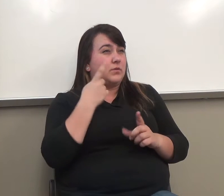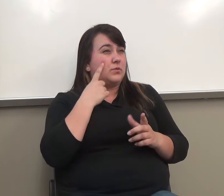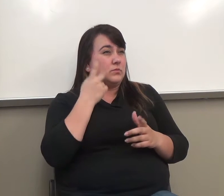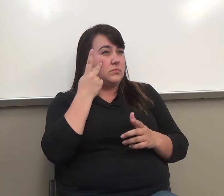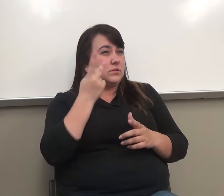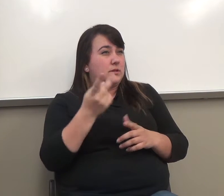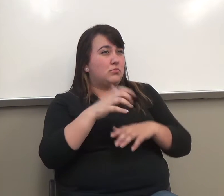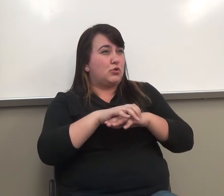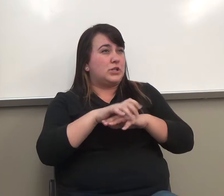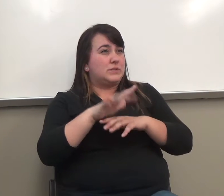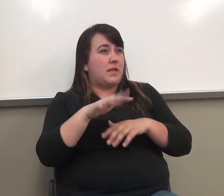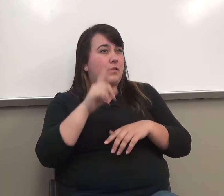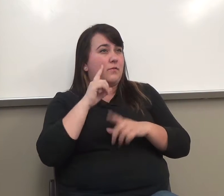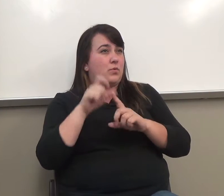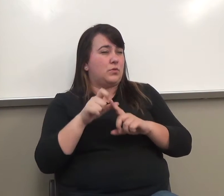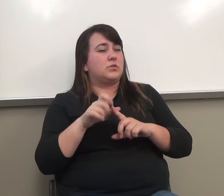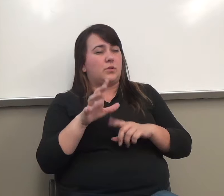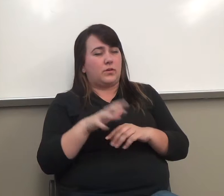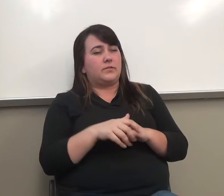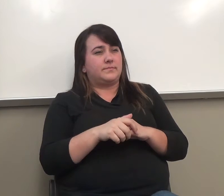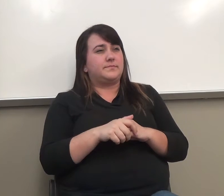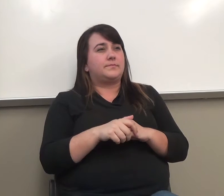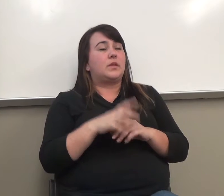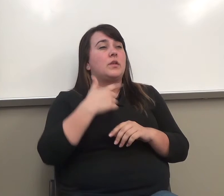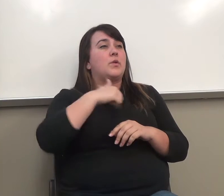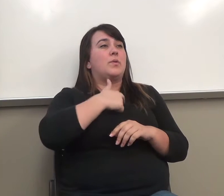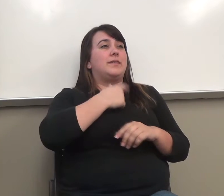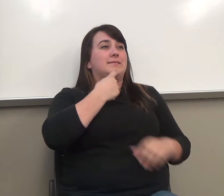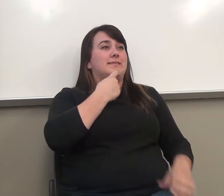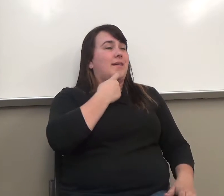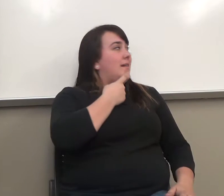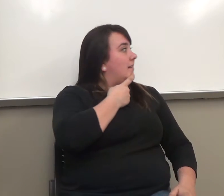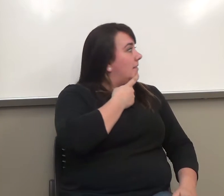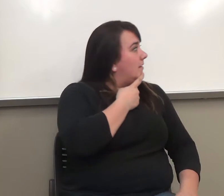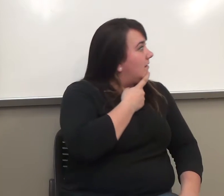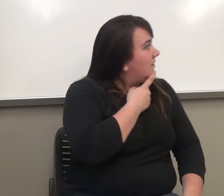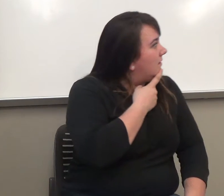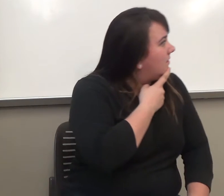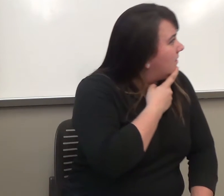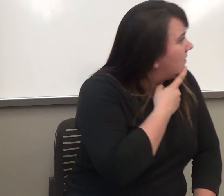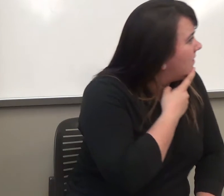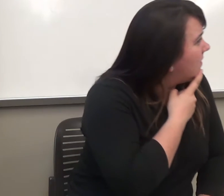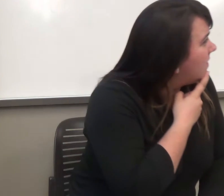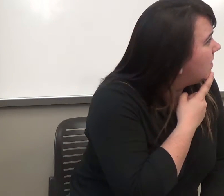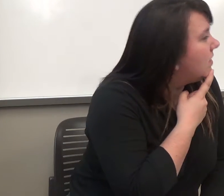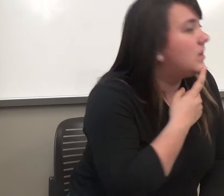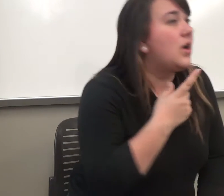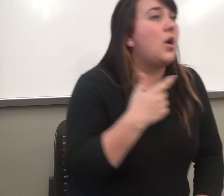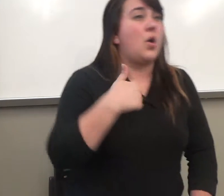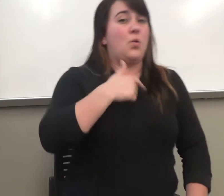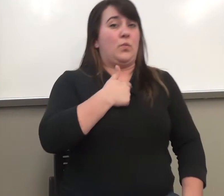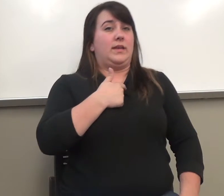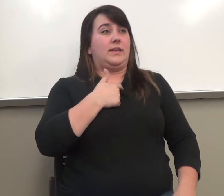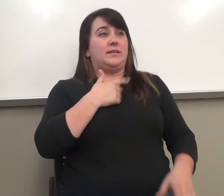seen British words, British spelling code? We say this in British English.